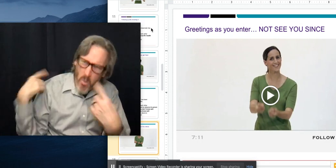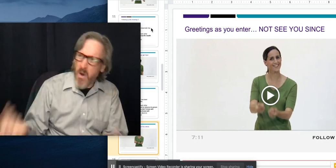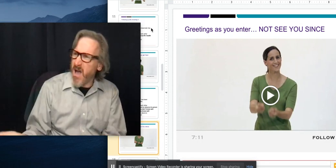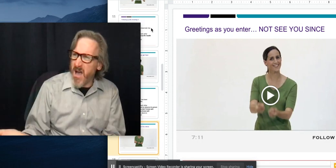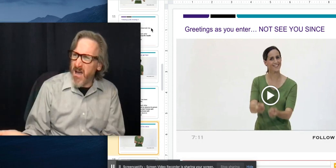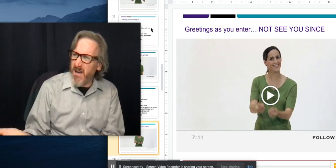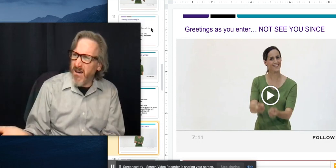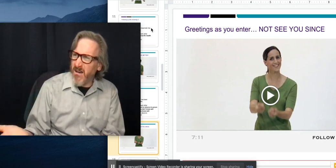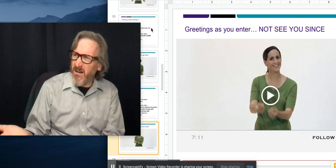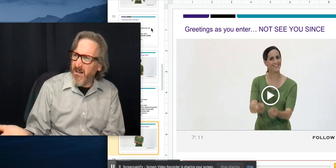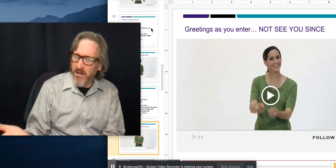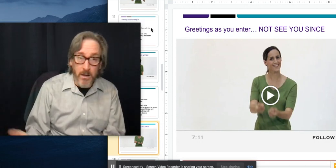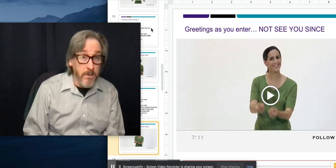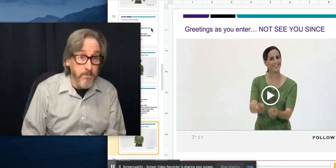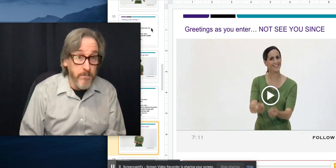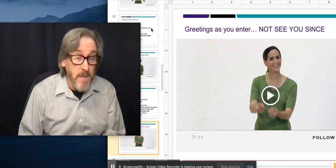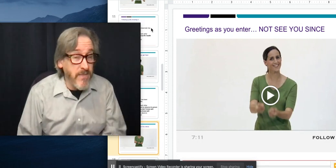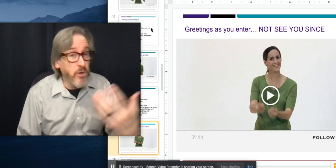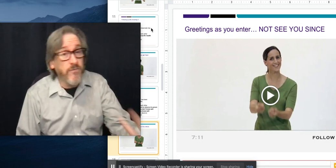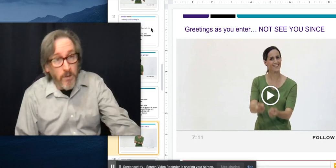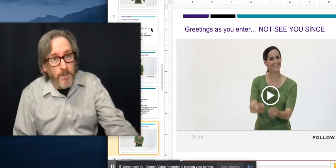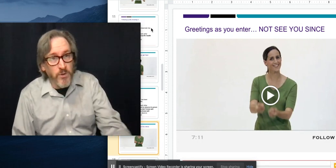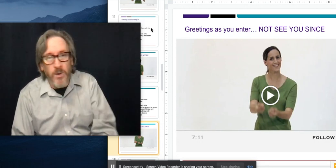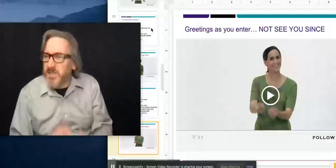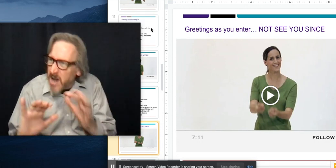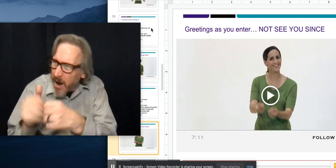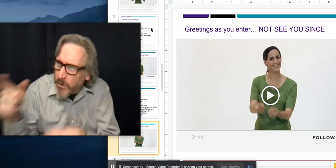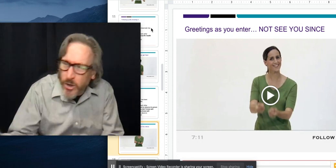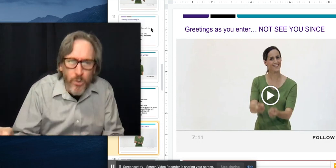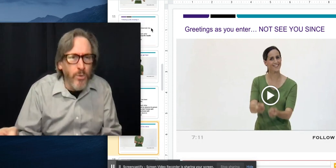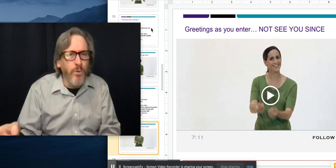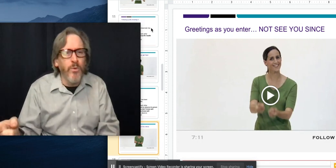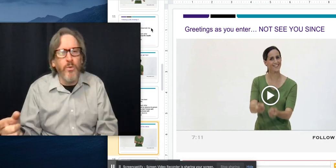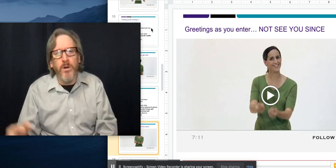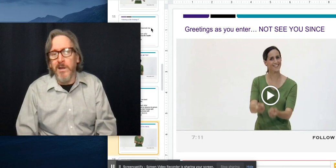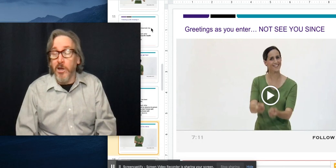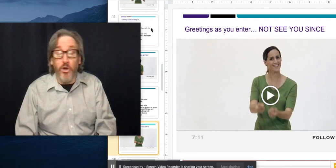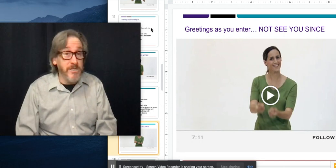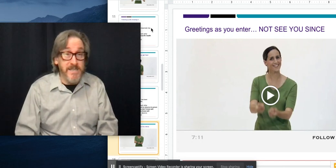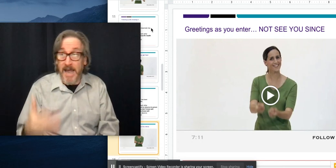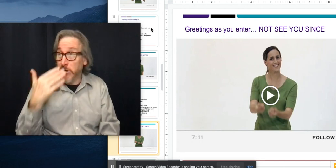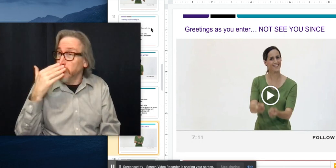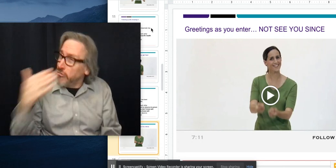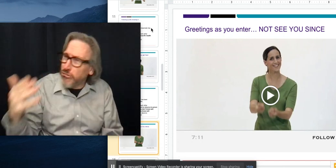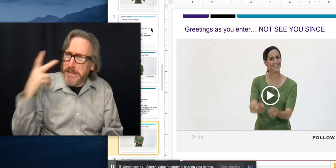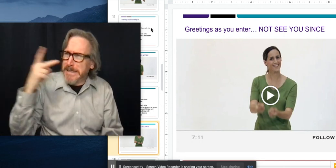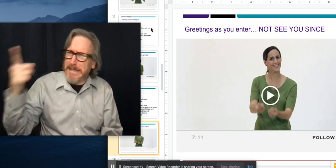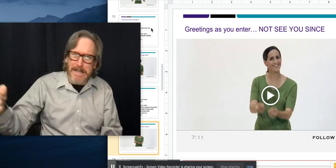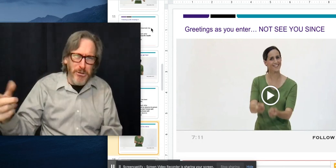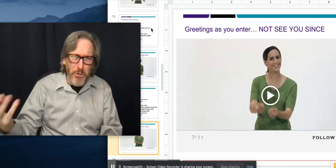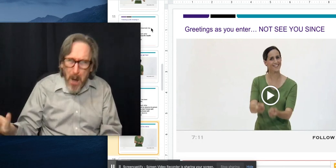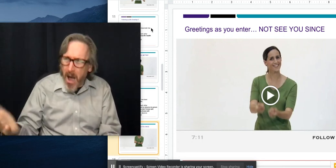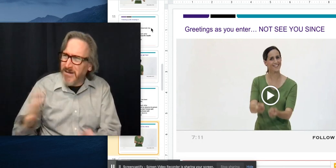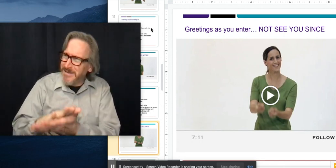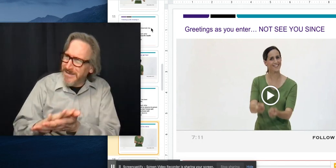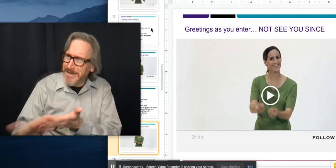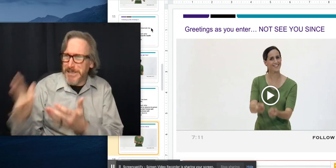See you for a while. And then you could follow it up with a question. How are you? Could say, good to see